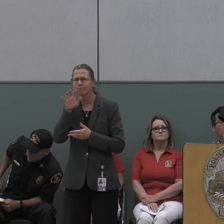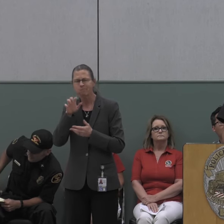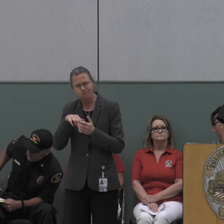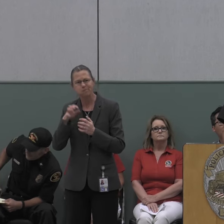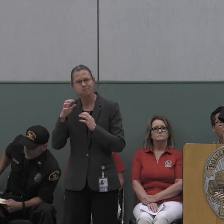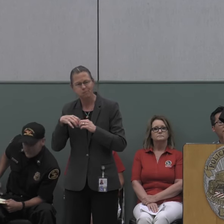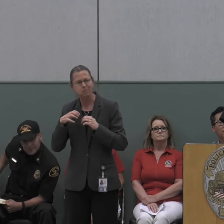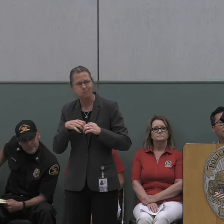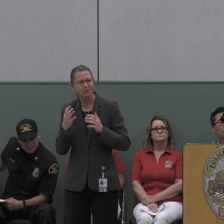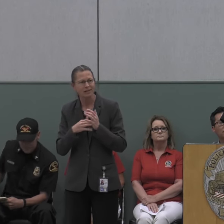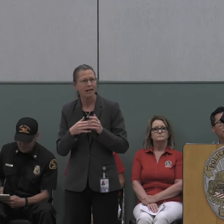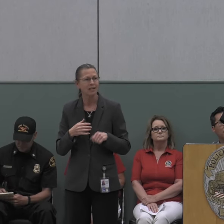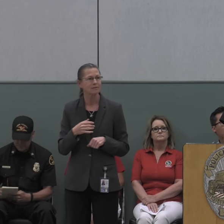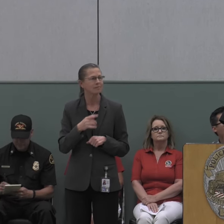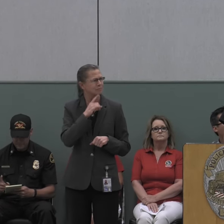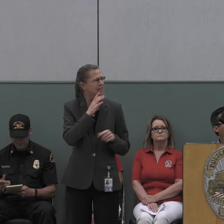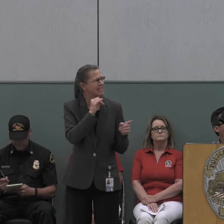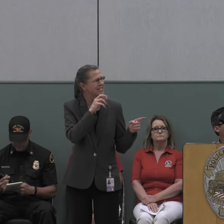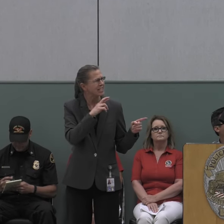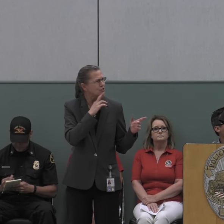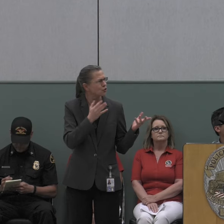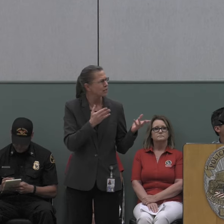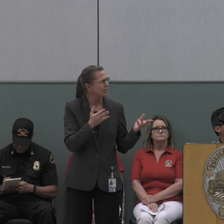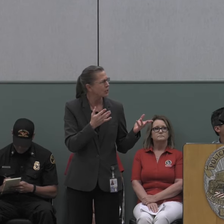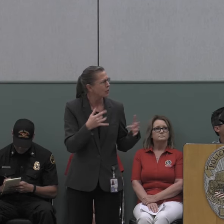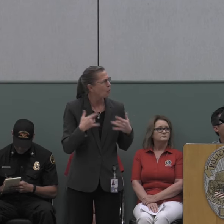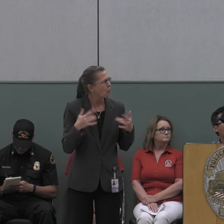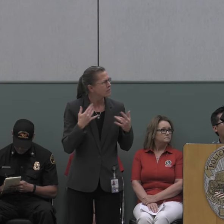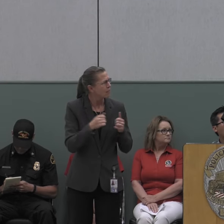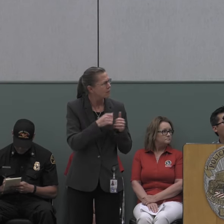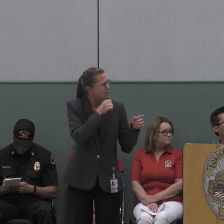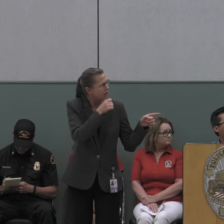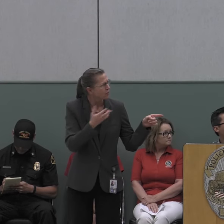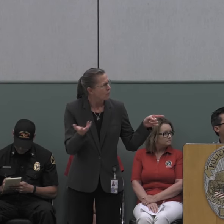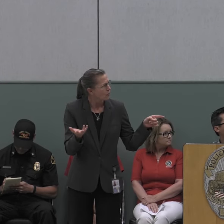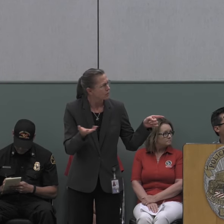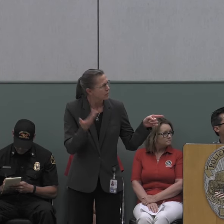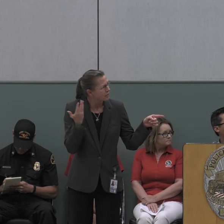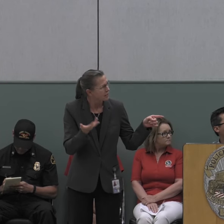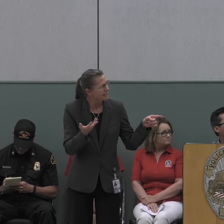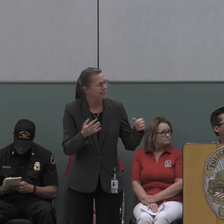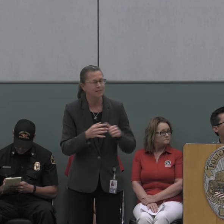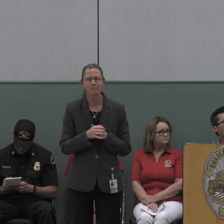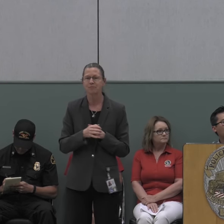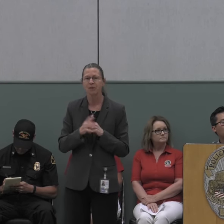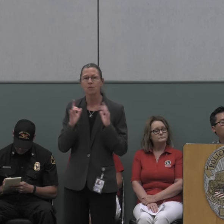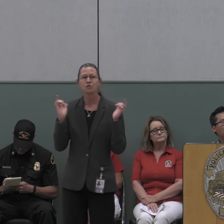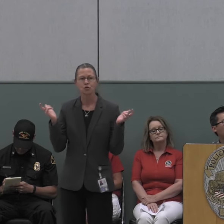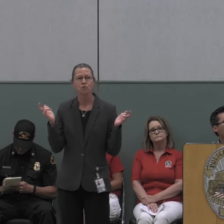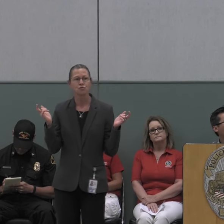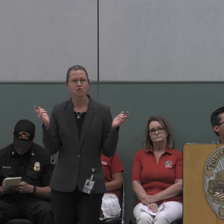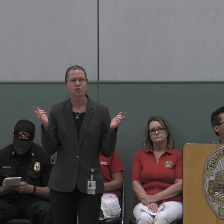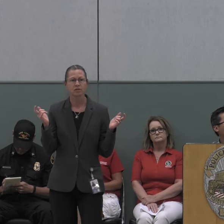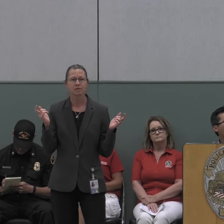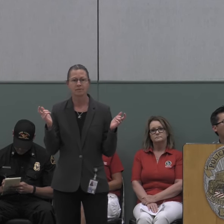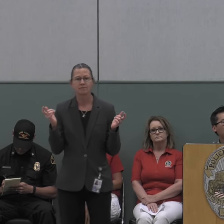was is Caesar in here? What's going on with this? Was huge.